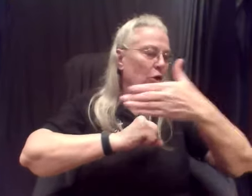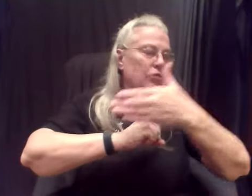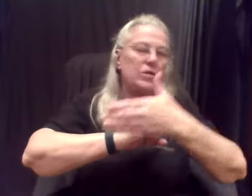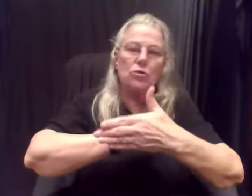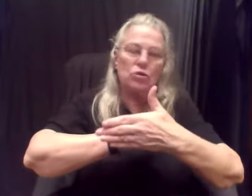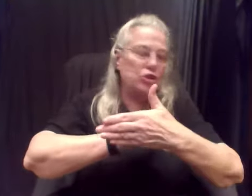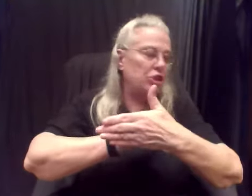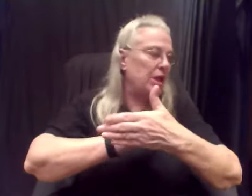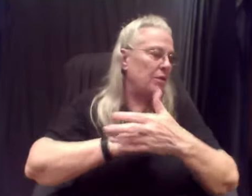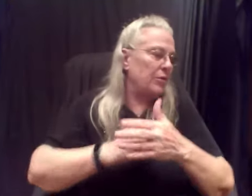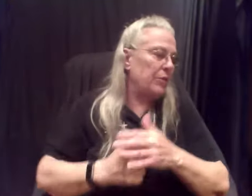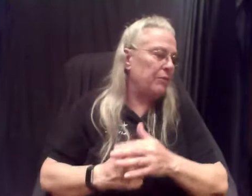Fortress or shield.